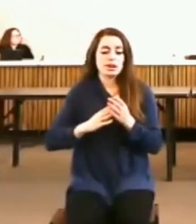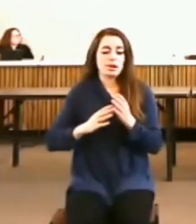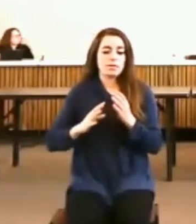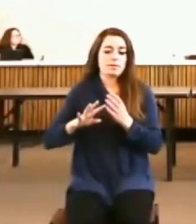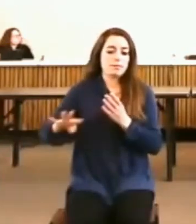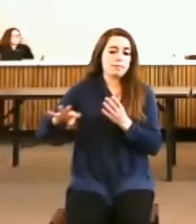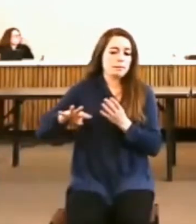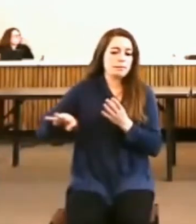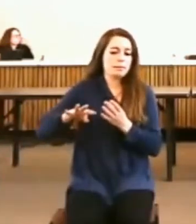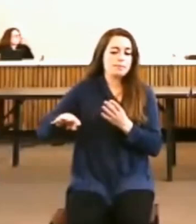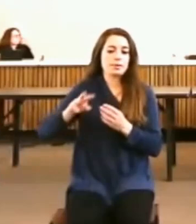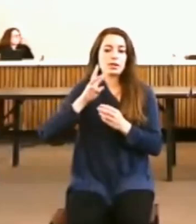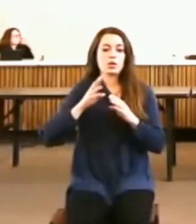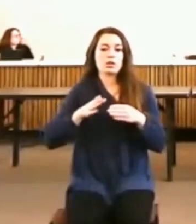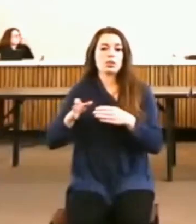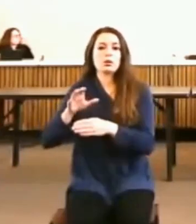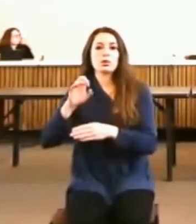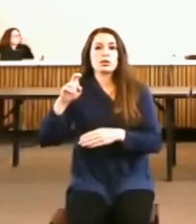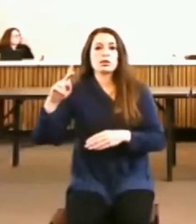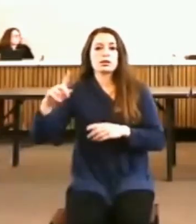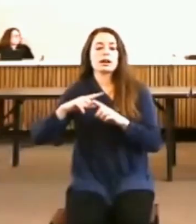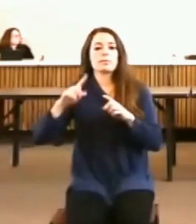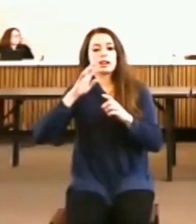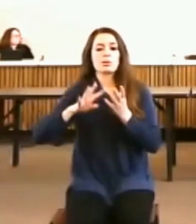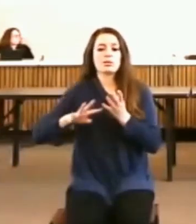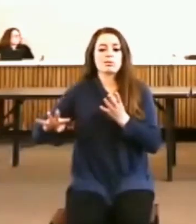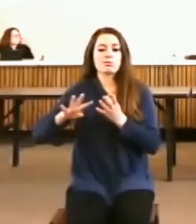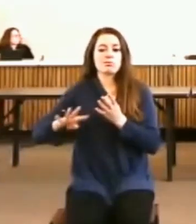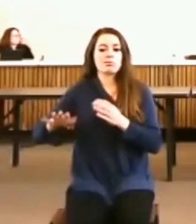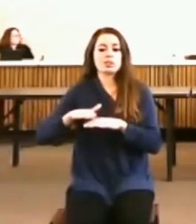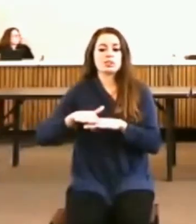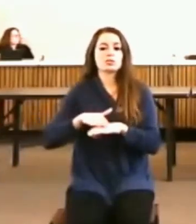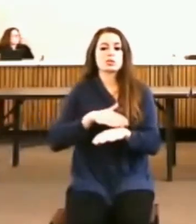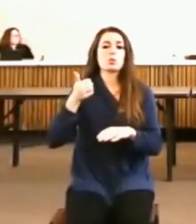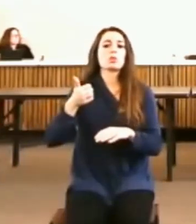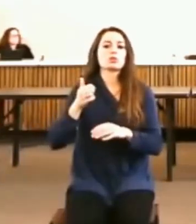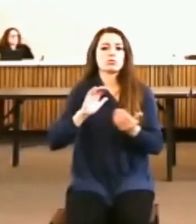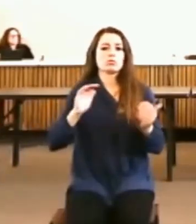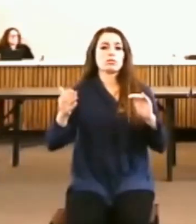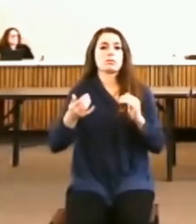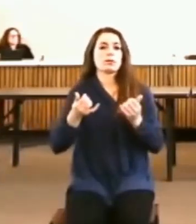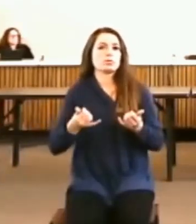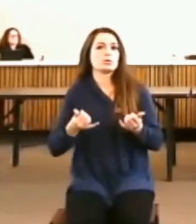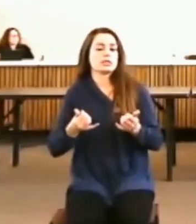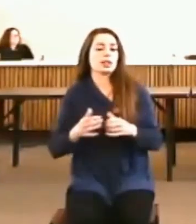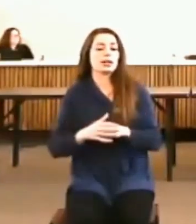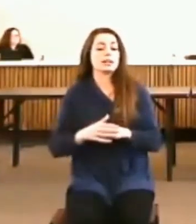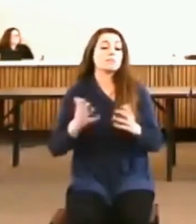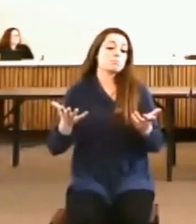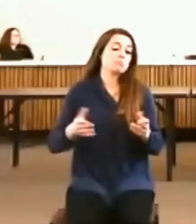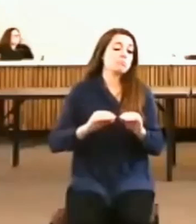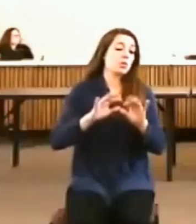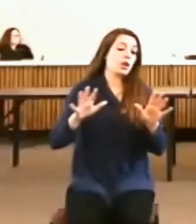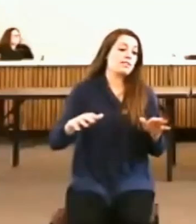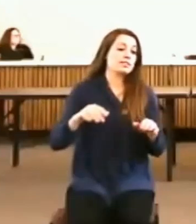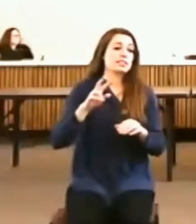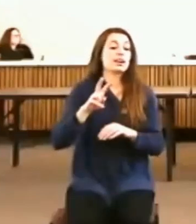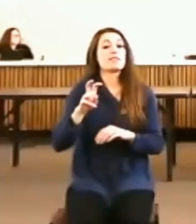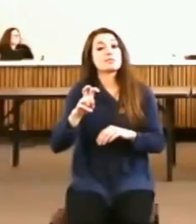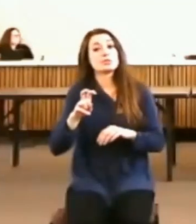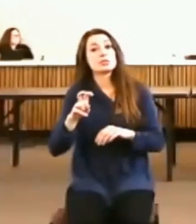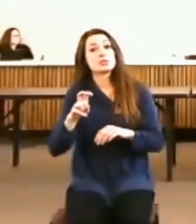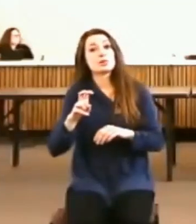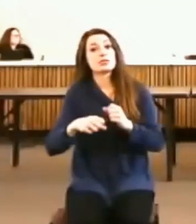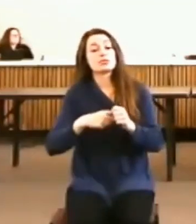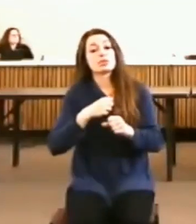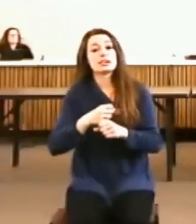The Earth's surface is constantly changing. Only the human eye cannot see it directly,